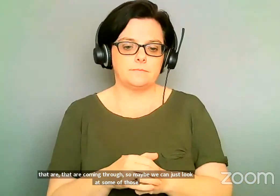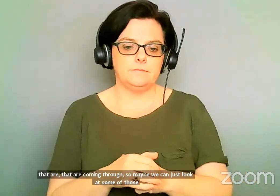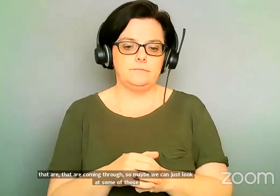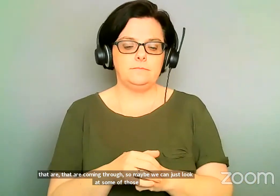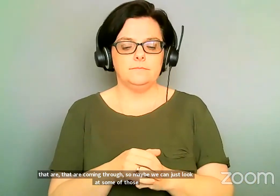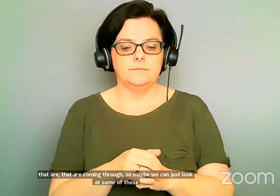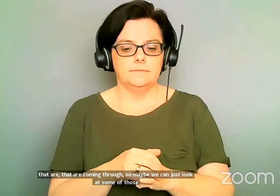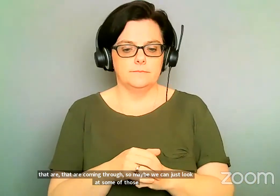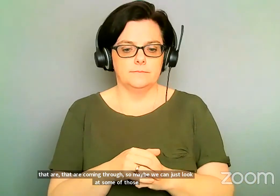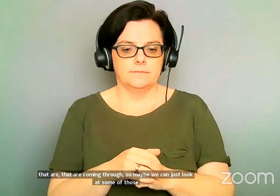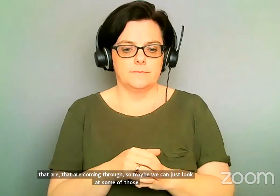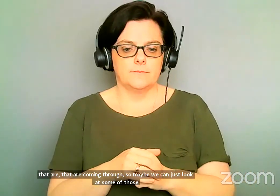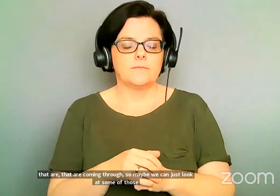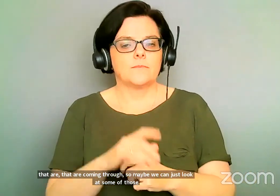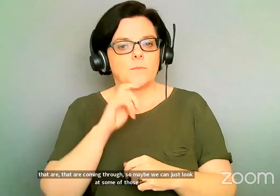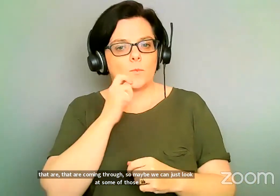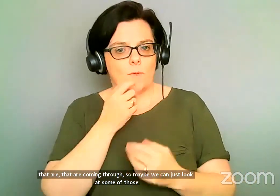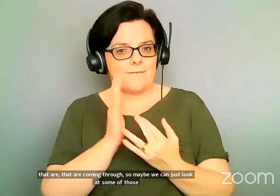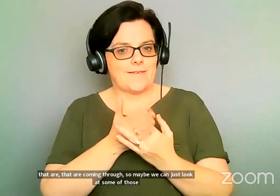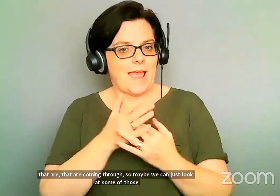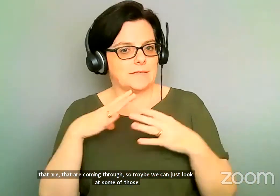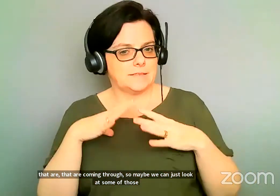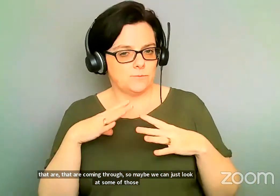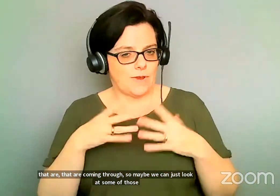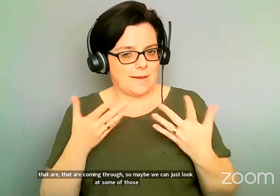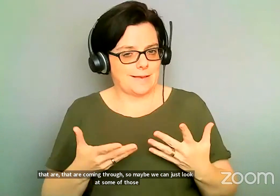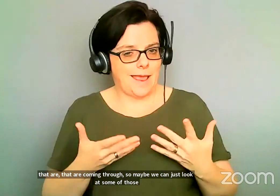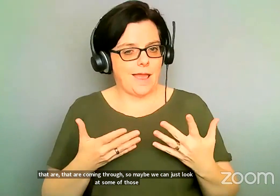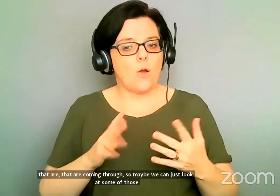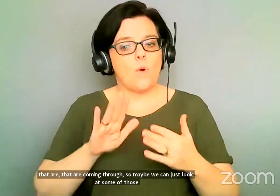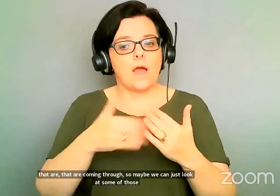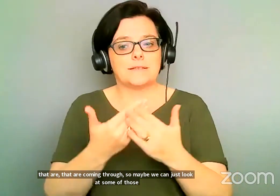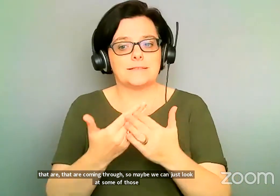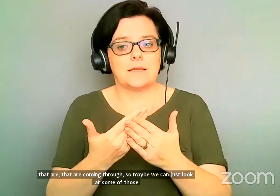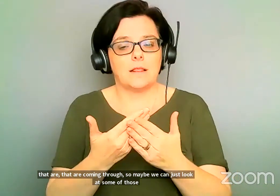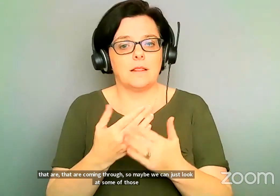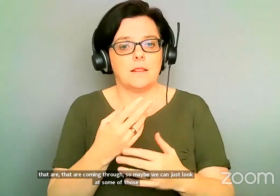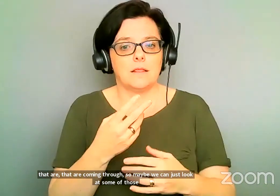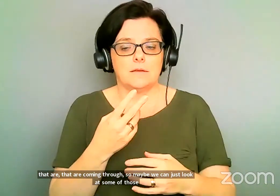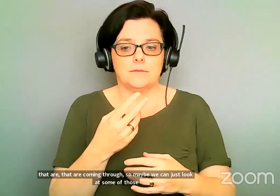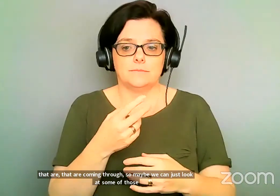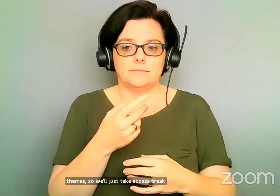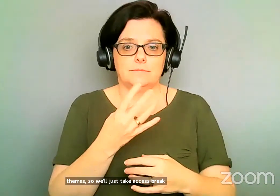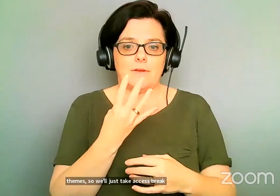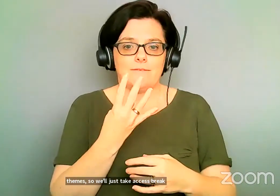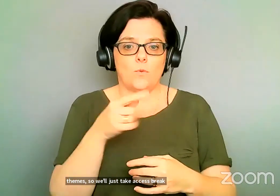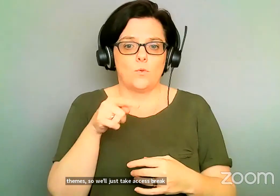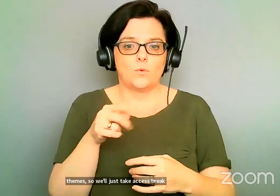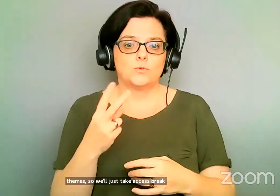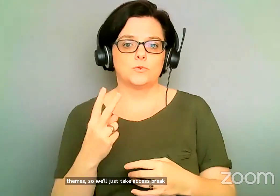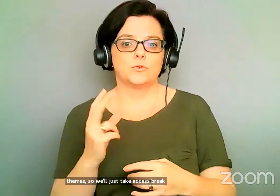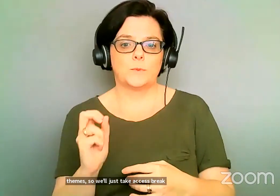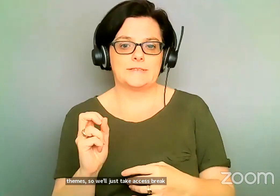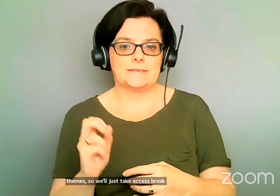We'll just take access break until 20 past.